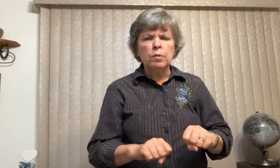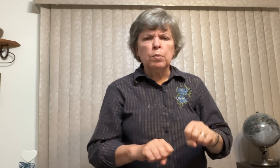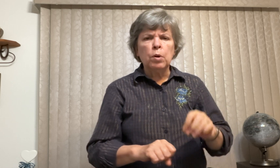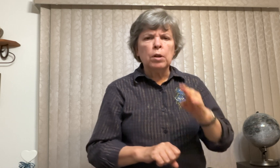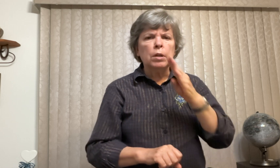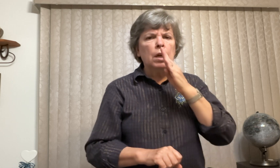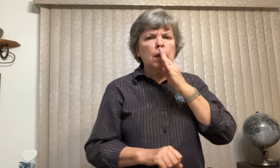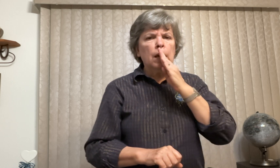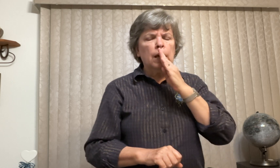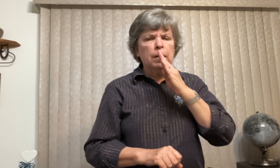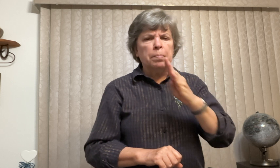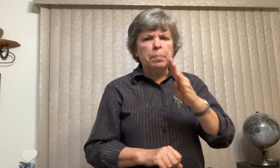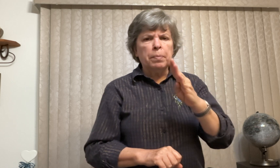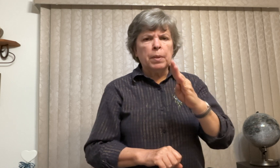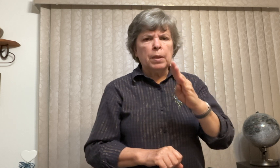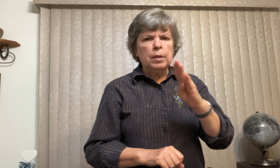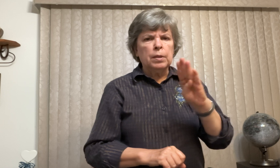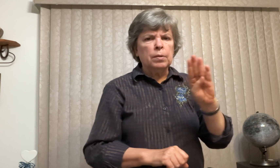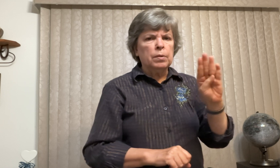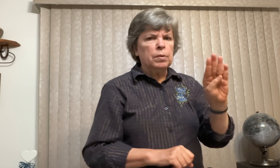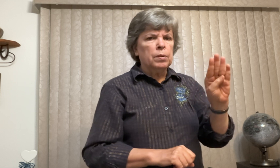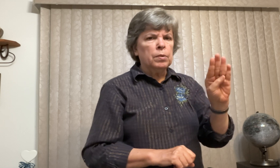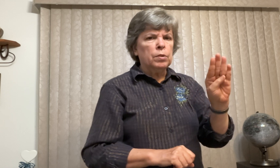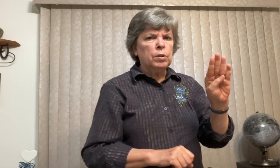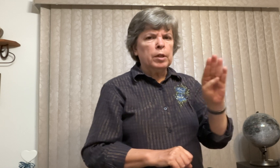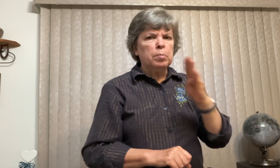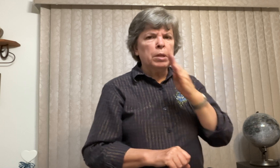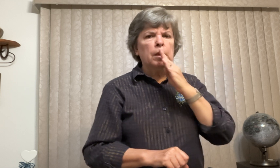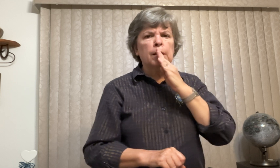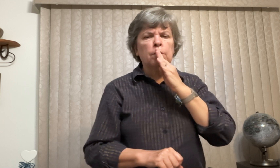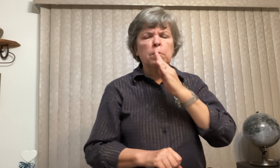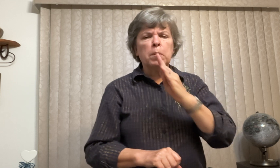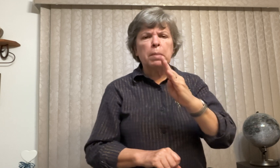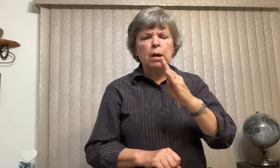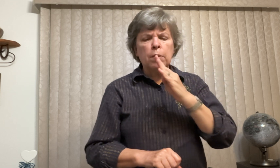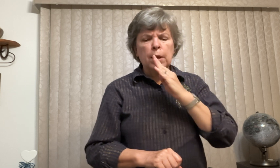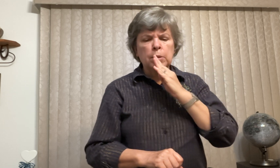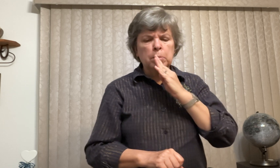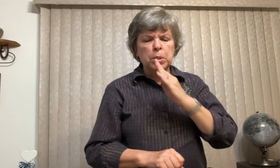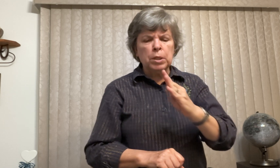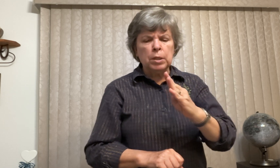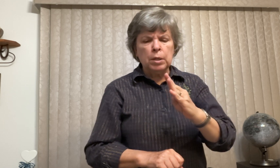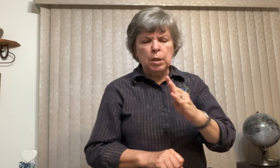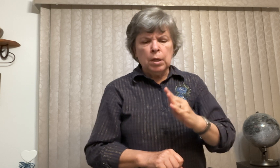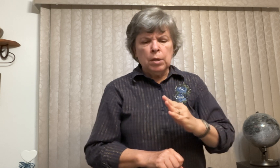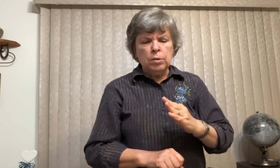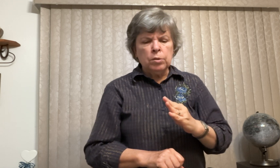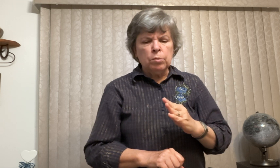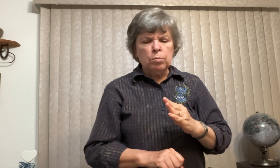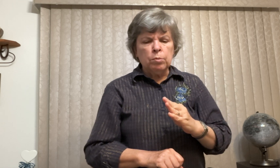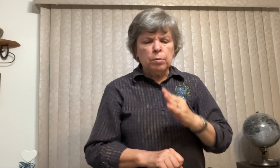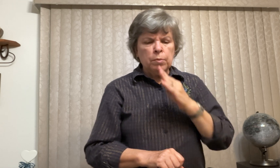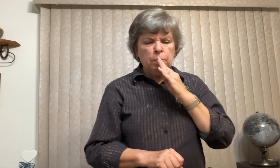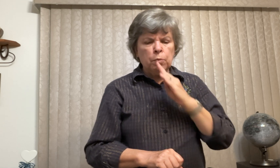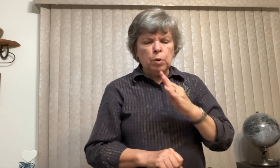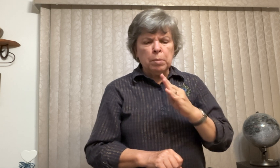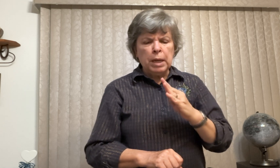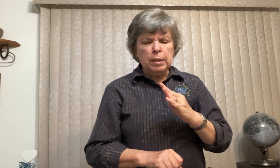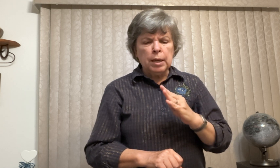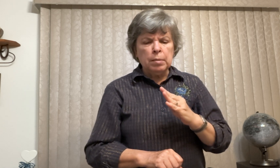want, and take a be hand from the mouth, that's be, so, or man can